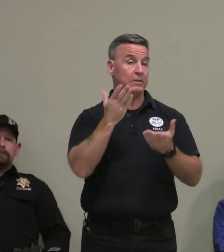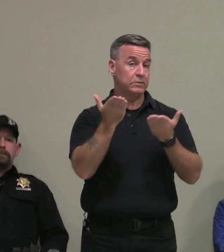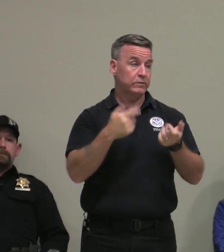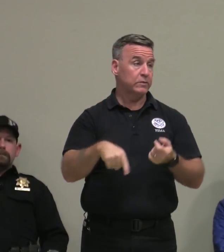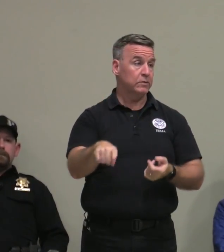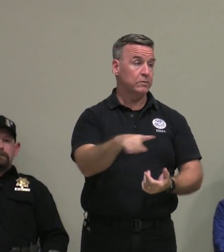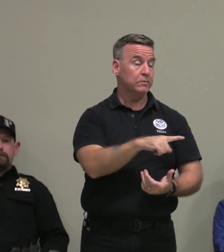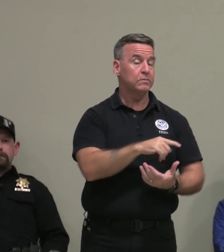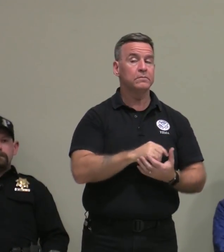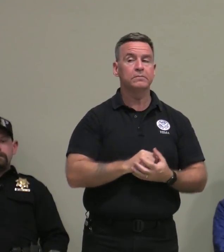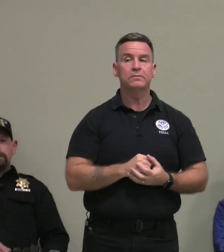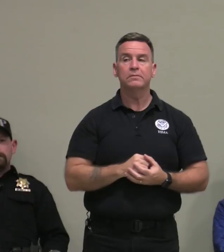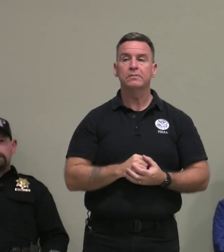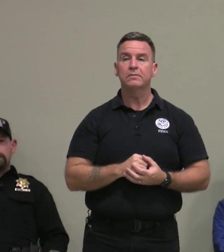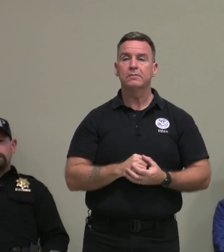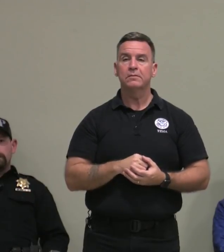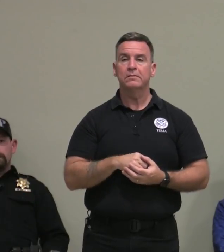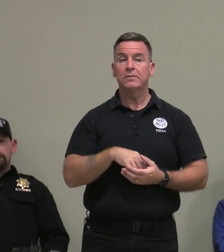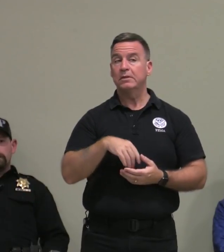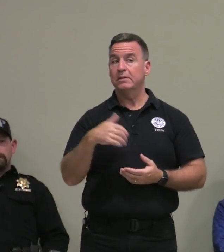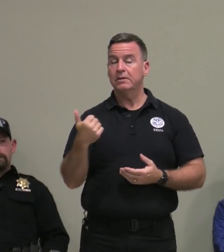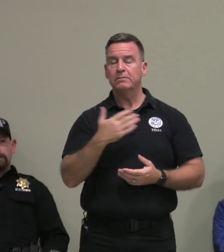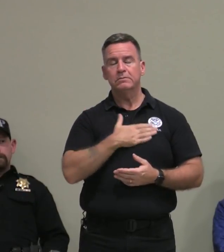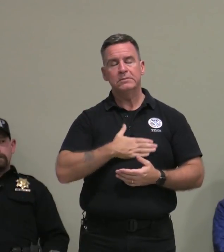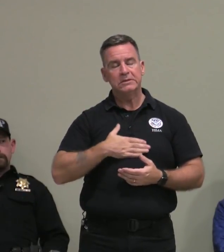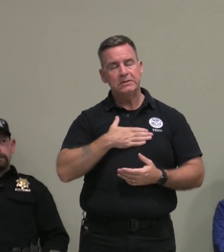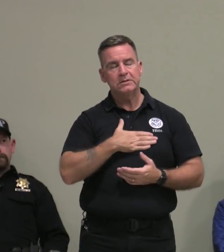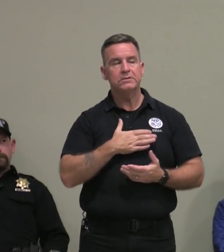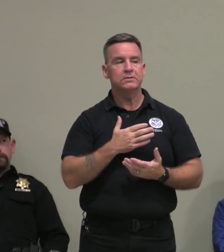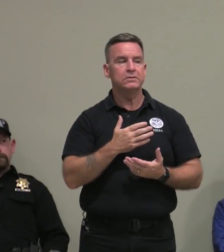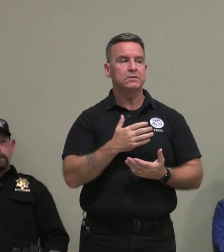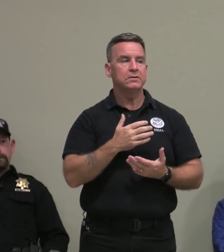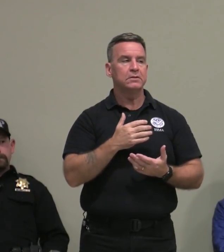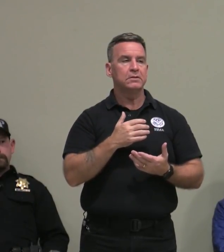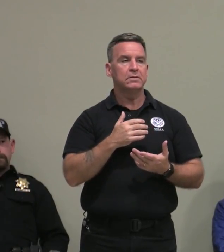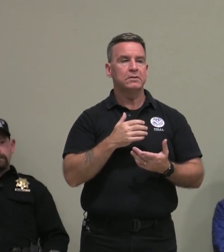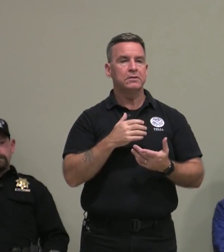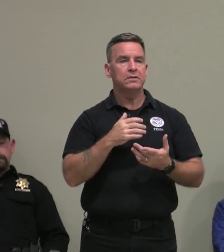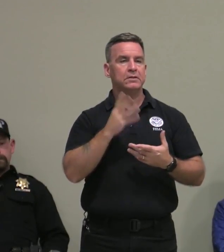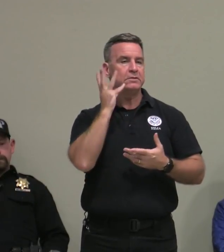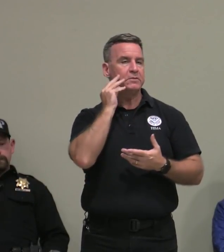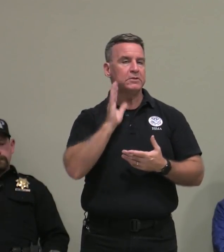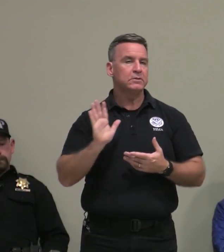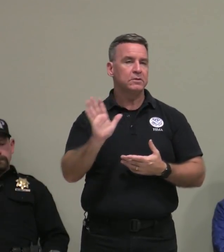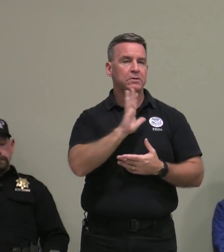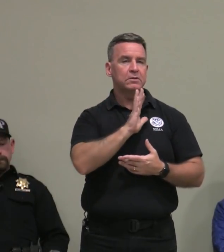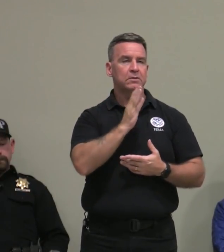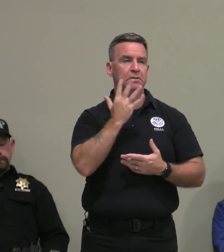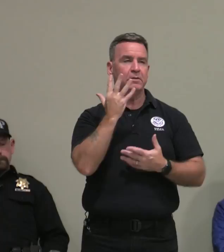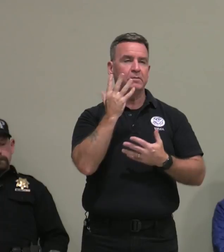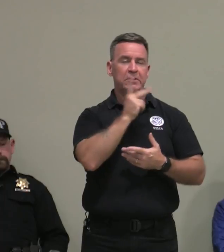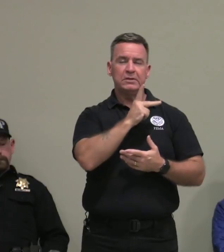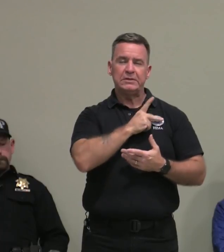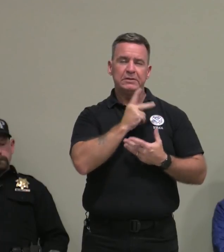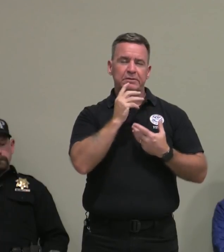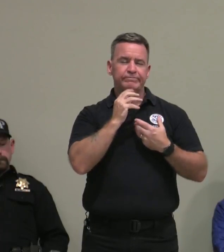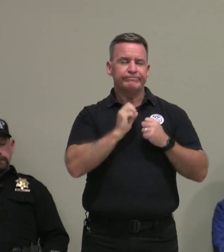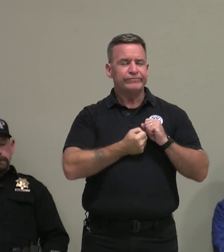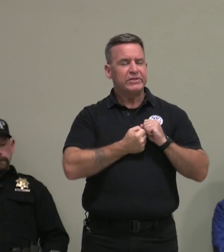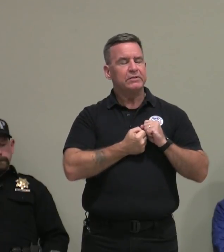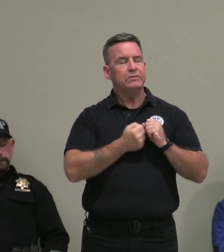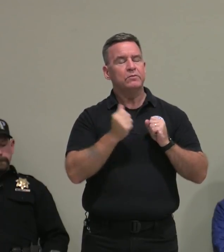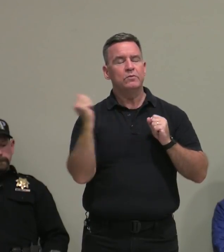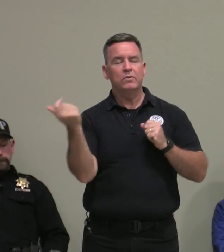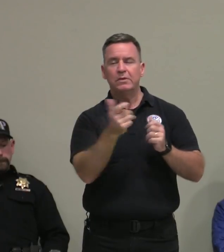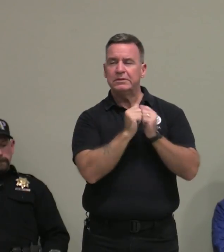you. But other than that, please, as you experience your personal tragedies, know that we're all in this together.